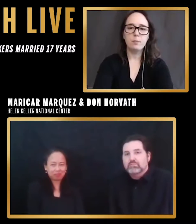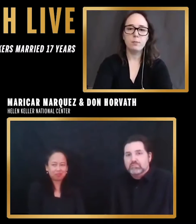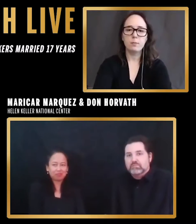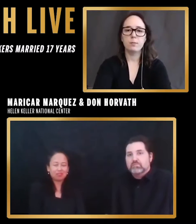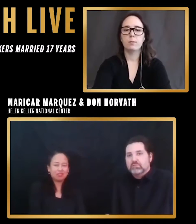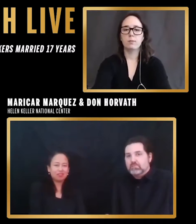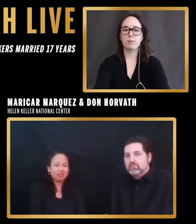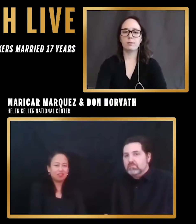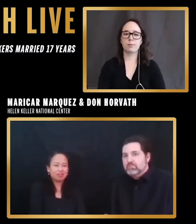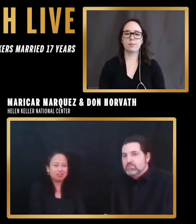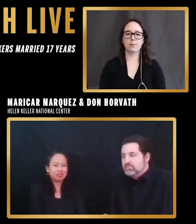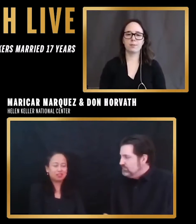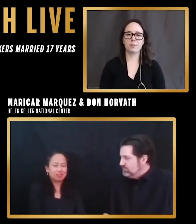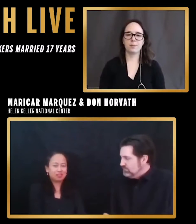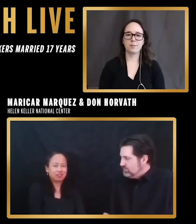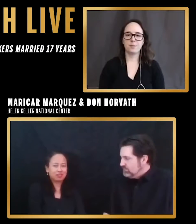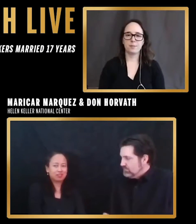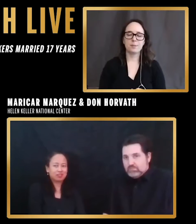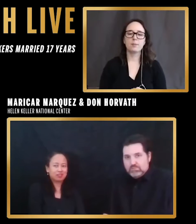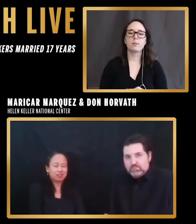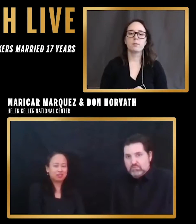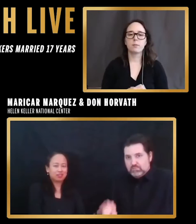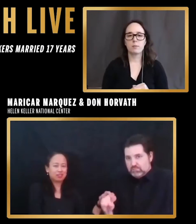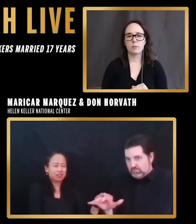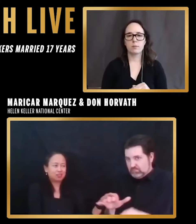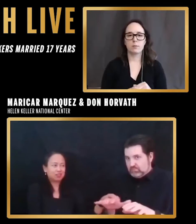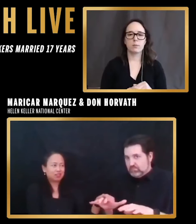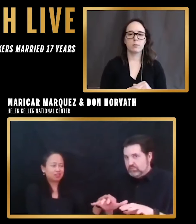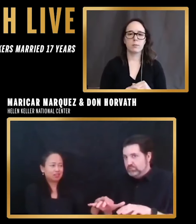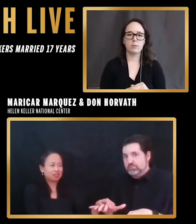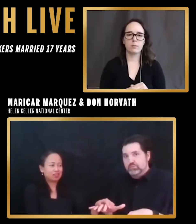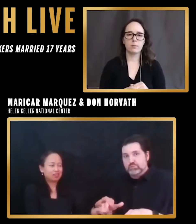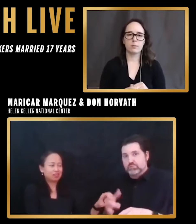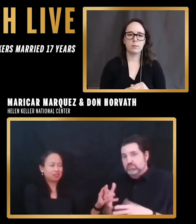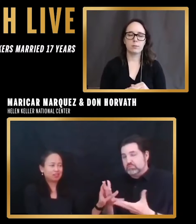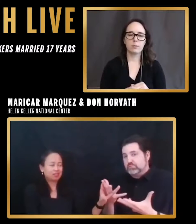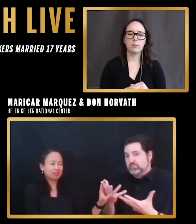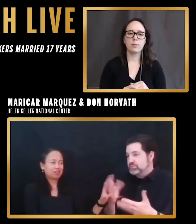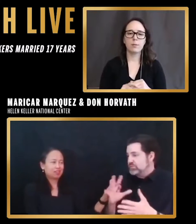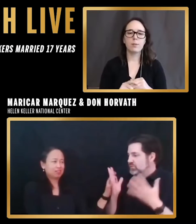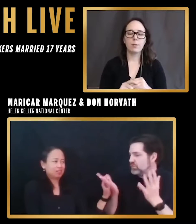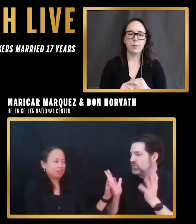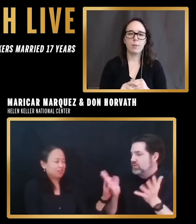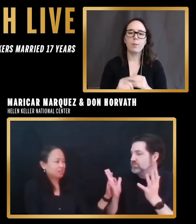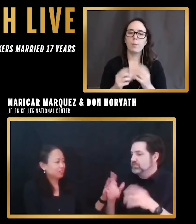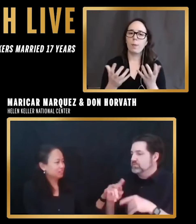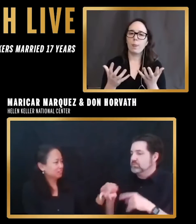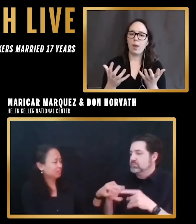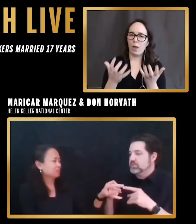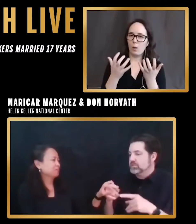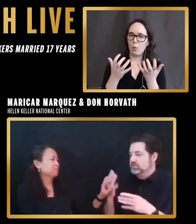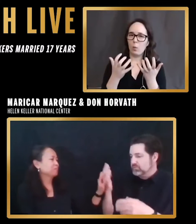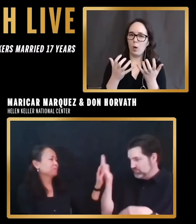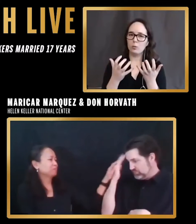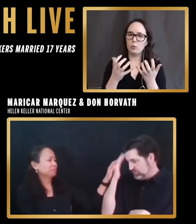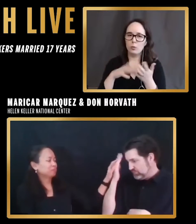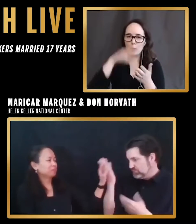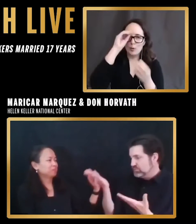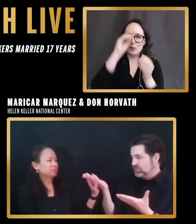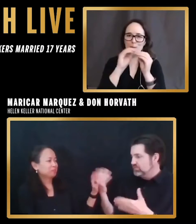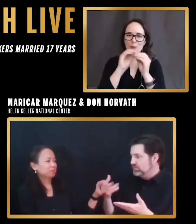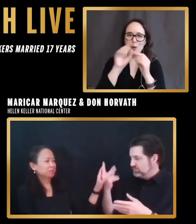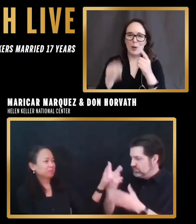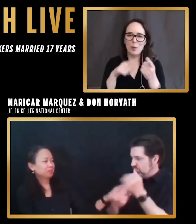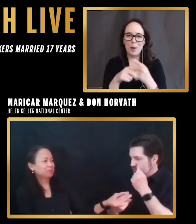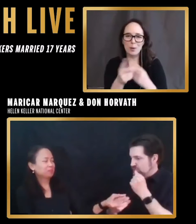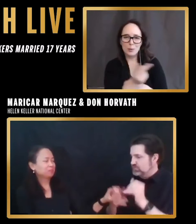Yeah. So let's, I'd love to talk a little bit to get to know you. We got to know you both